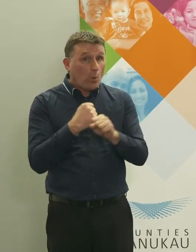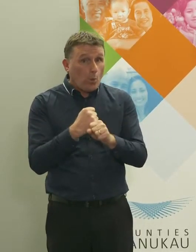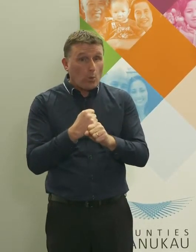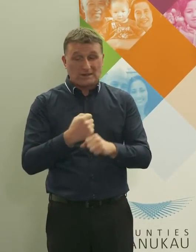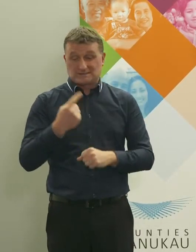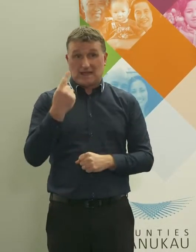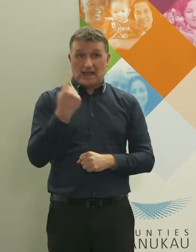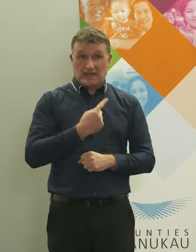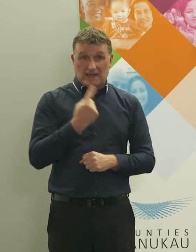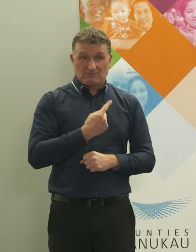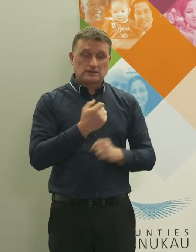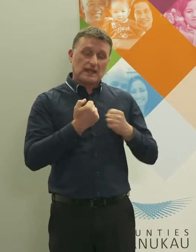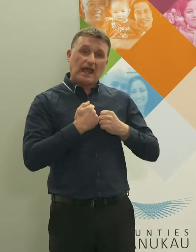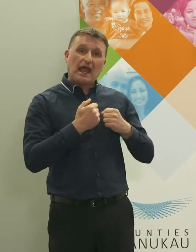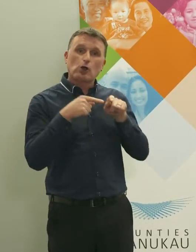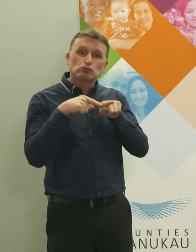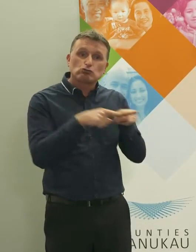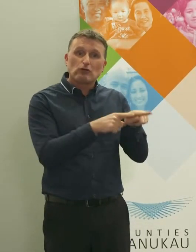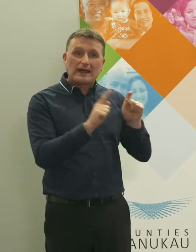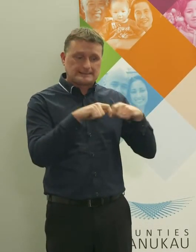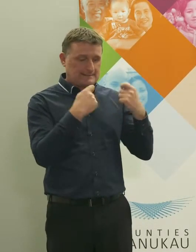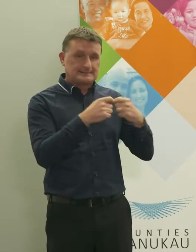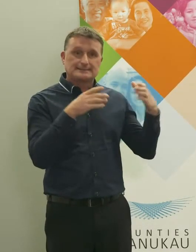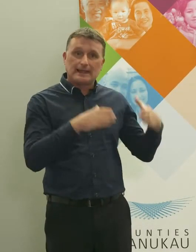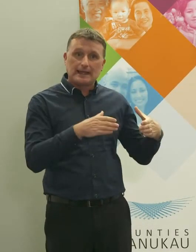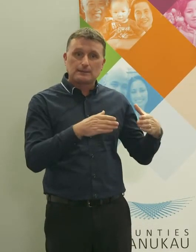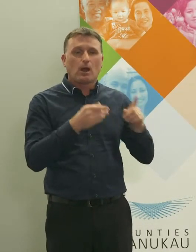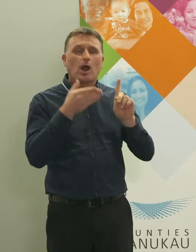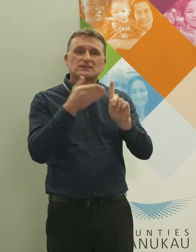tracing team has identified, as the Minister has said,